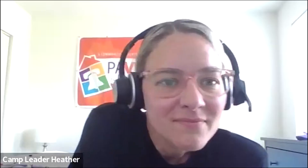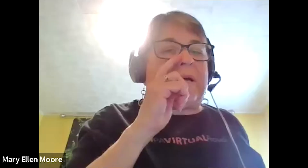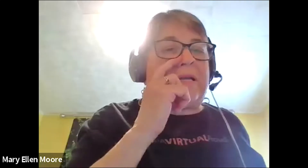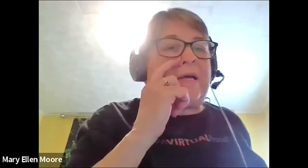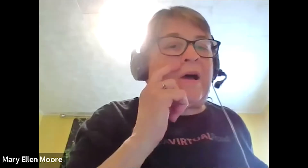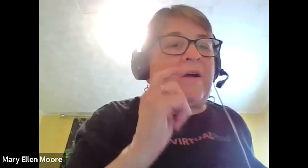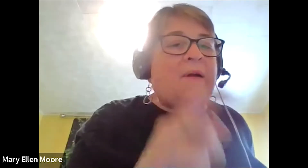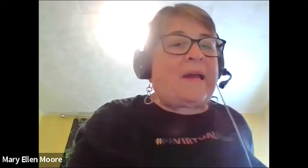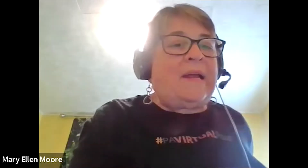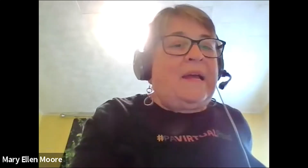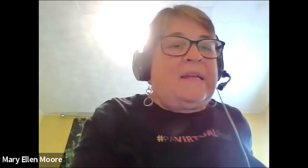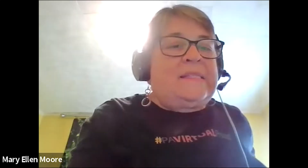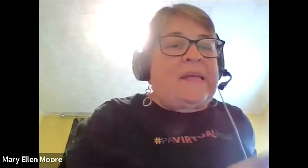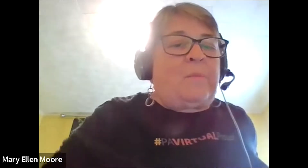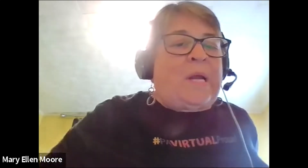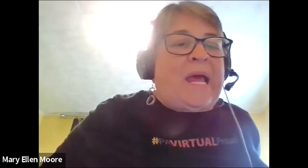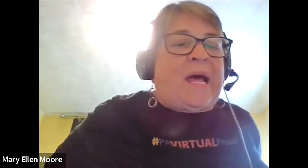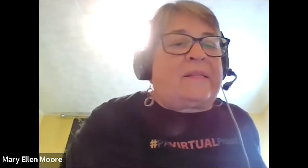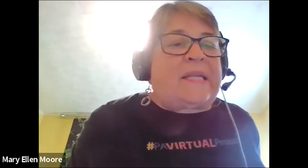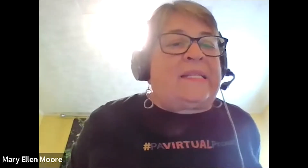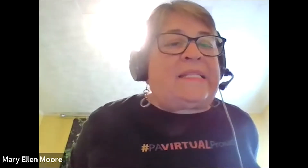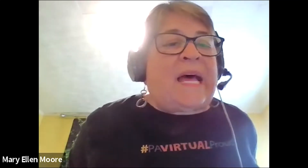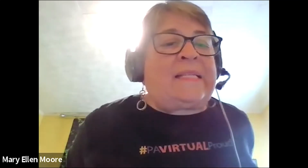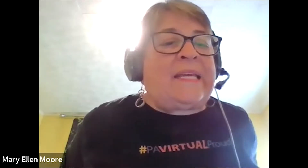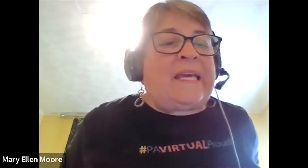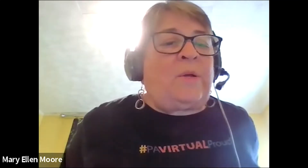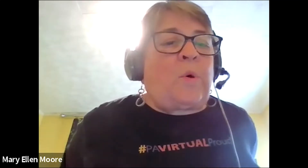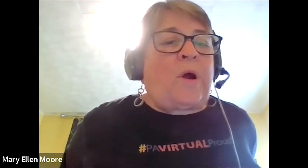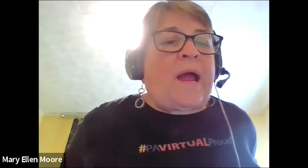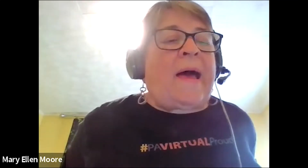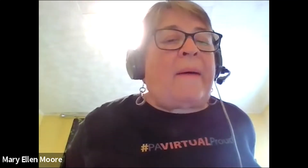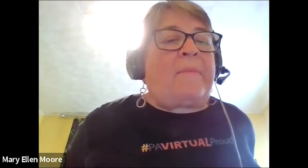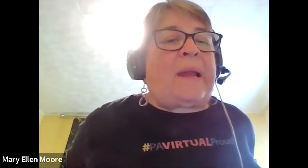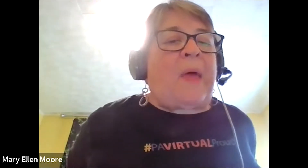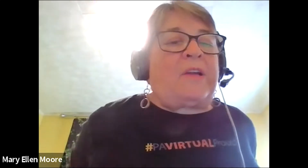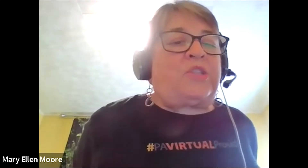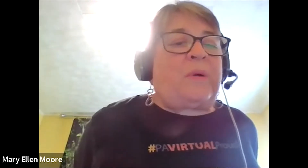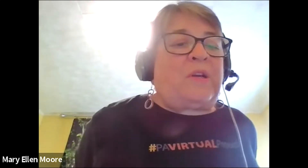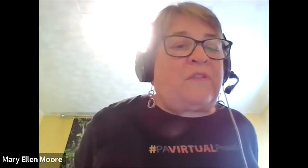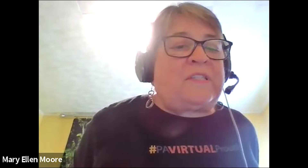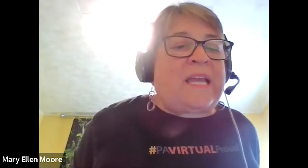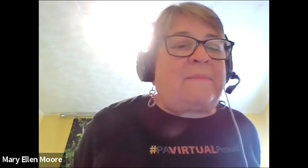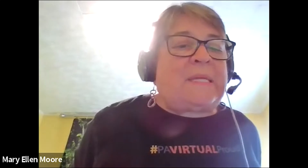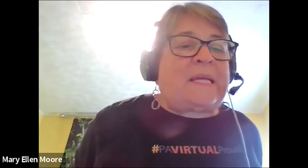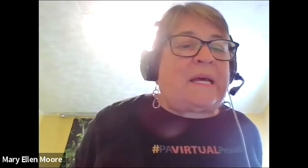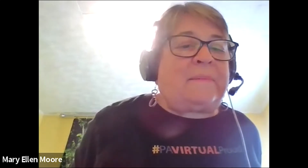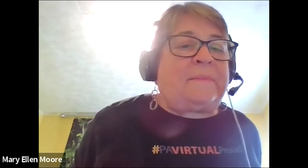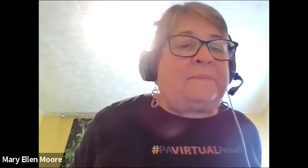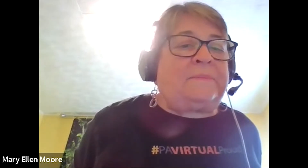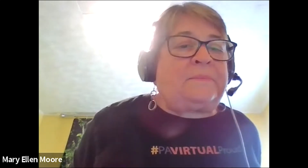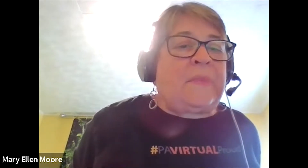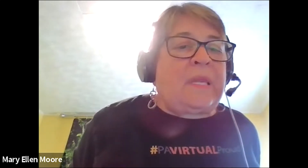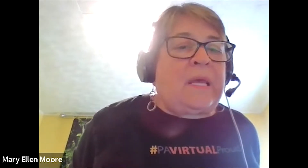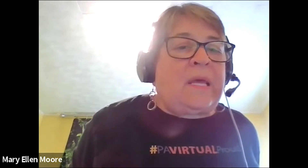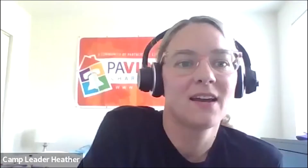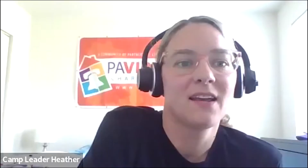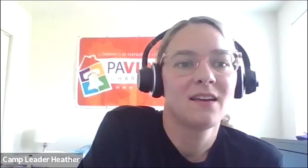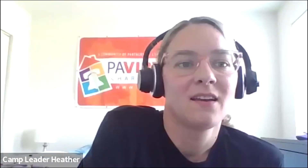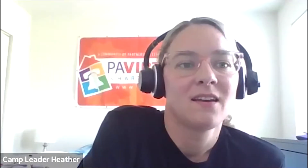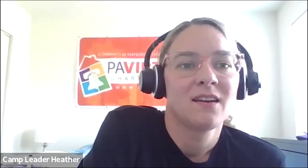everyone. All right. Someone else. It says Gilmore M, but I'm not sure what your first name is, hon. Go ahead, honey. Go